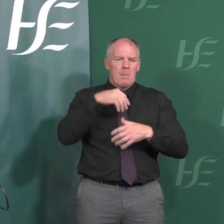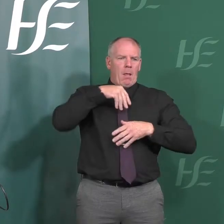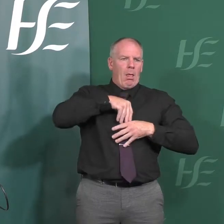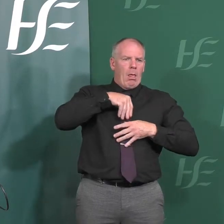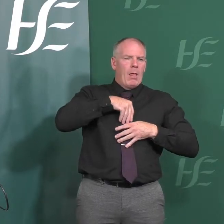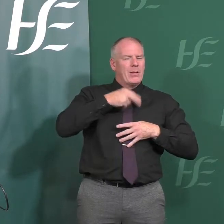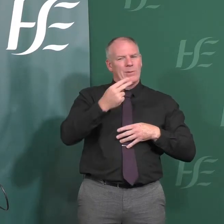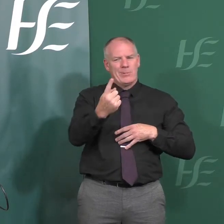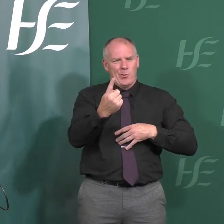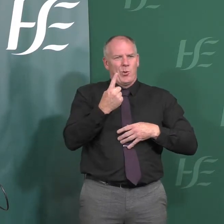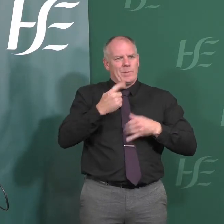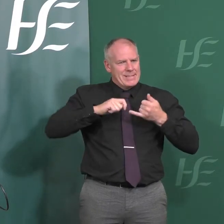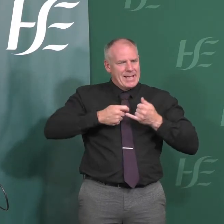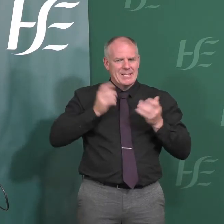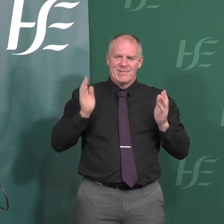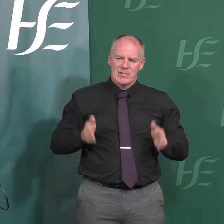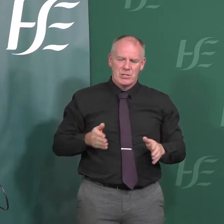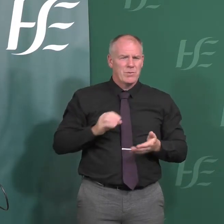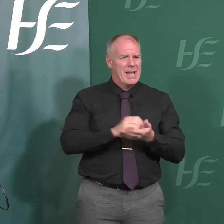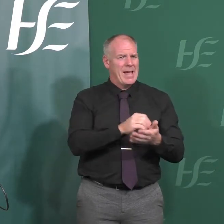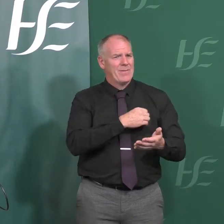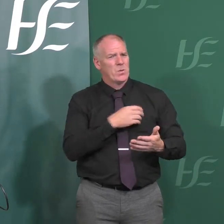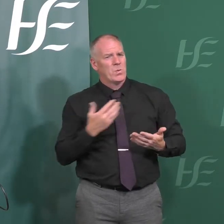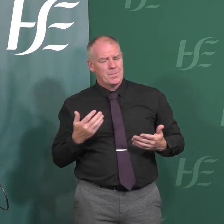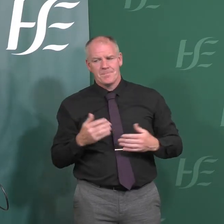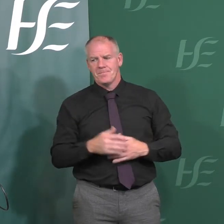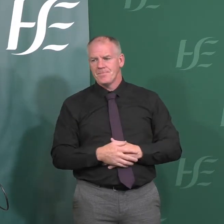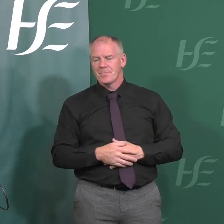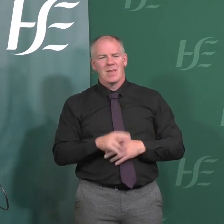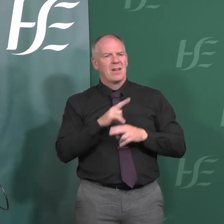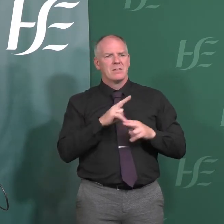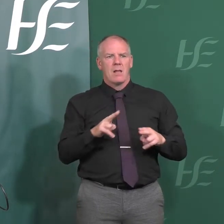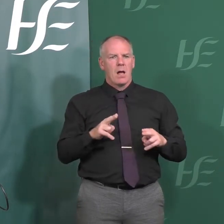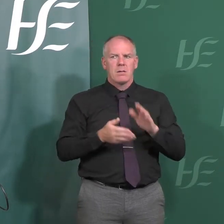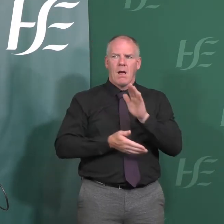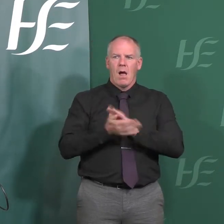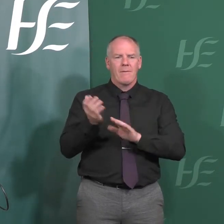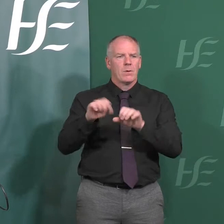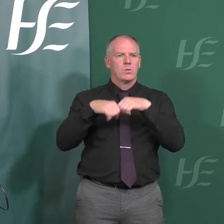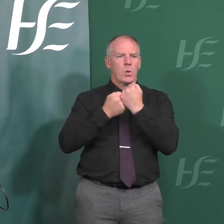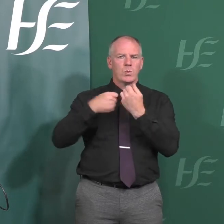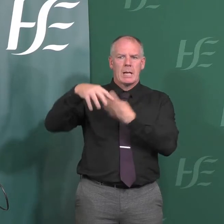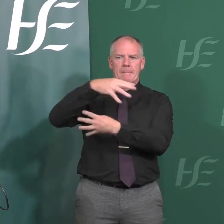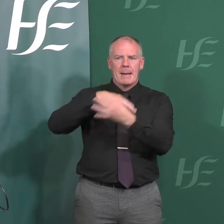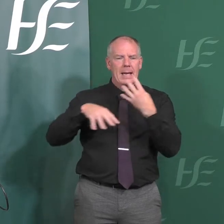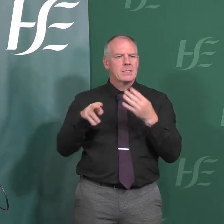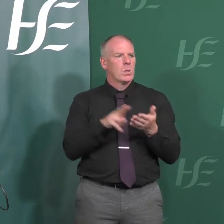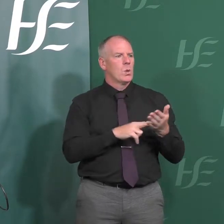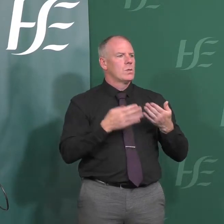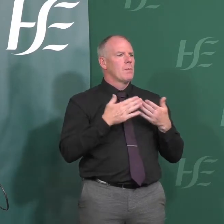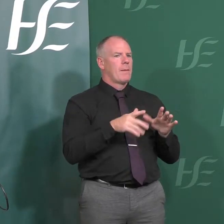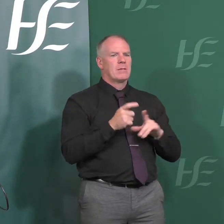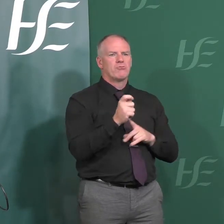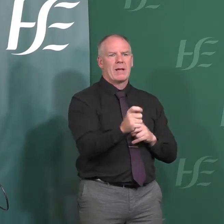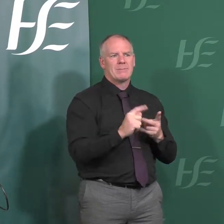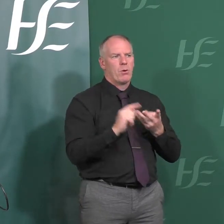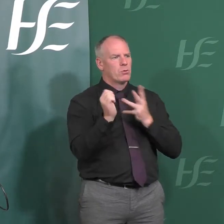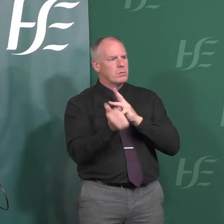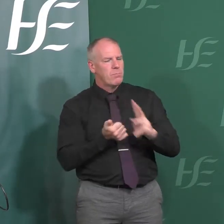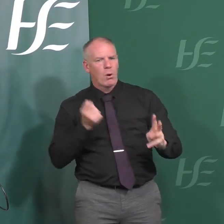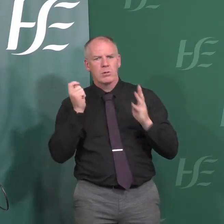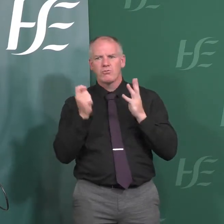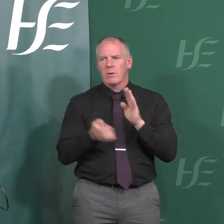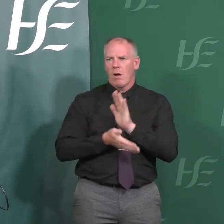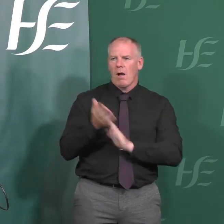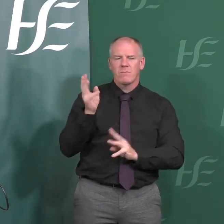you do need to come forward for a test as soon as you possibly can and not attend social gatherings, public transport, sports, training, or